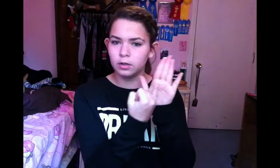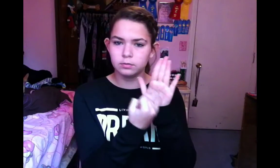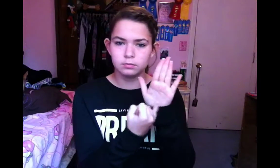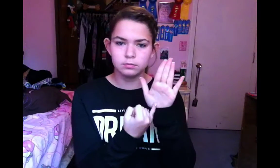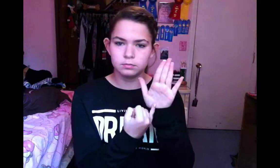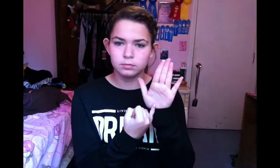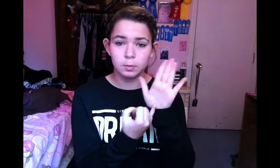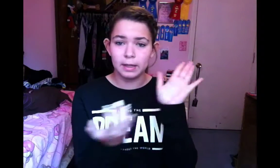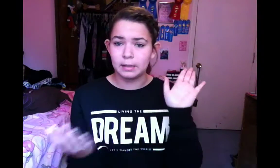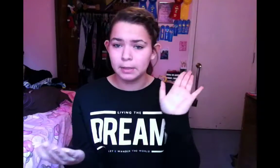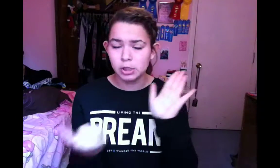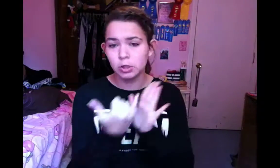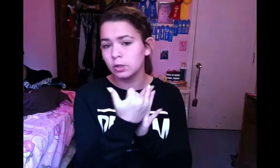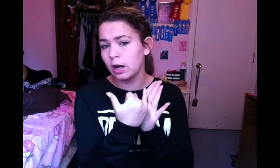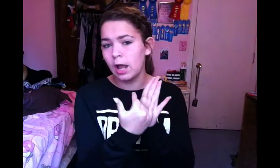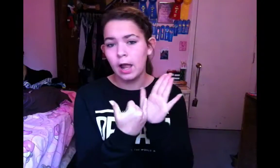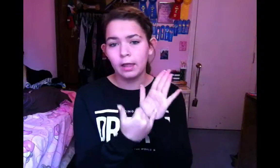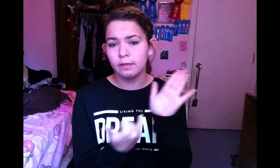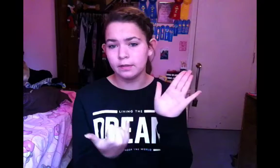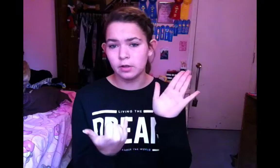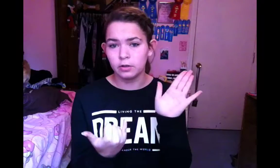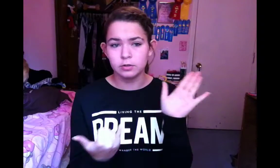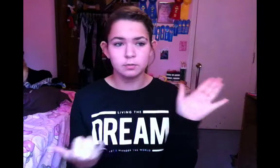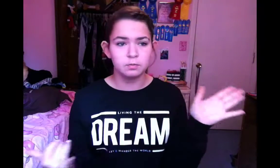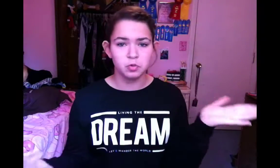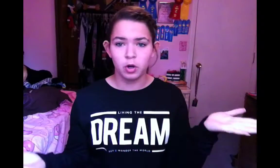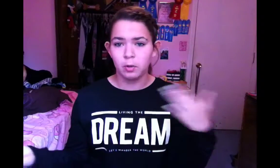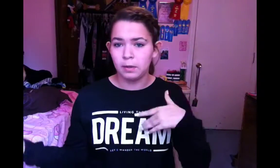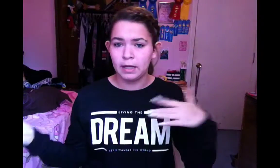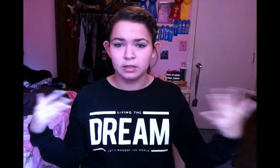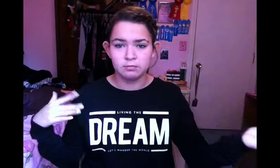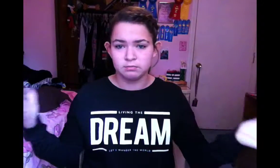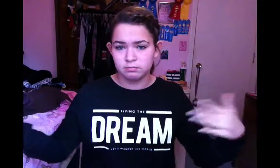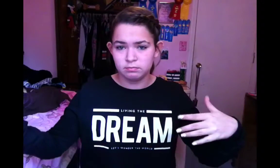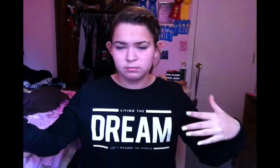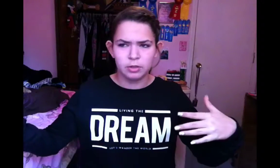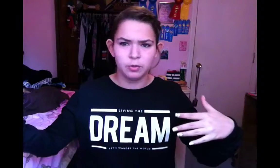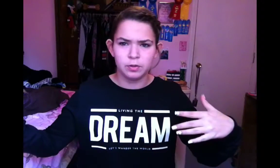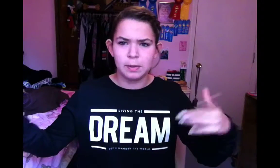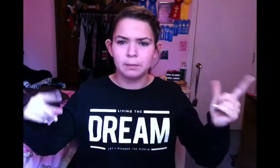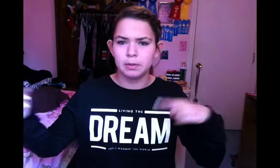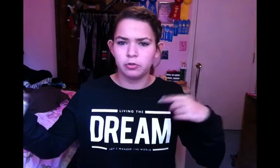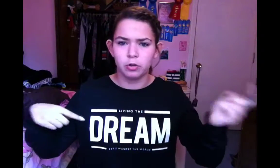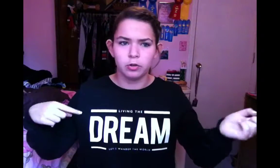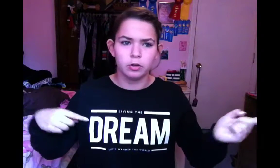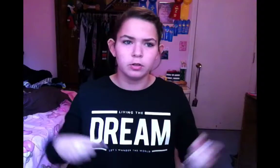painting a picture. That's art, draw, paint. I don't know if it's paint but it's draw and art.